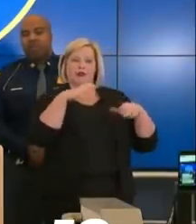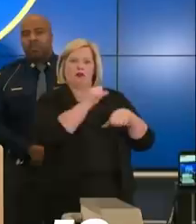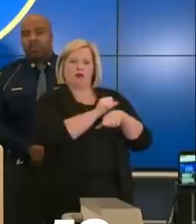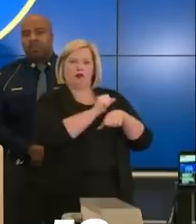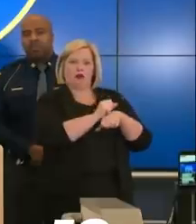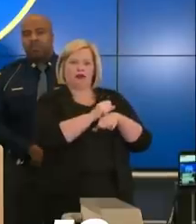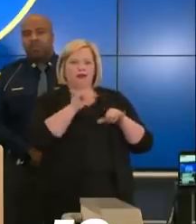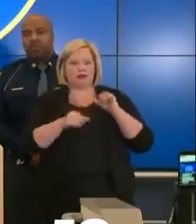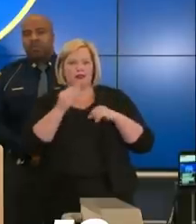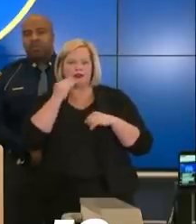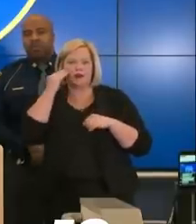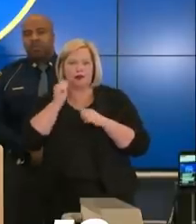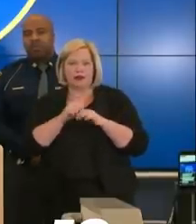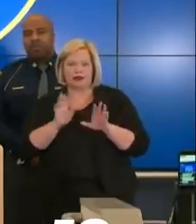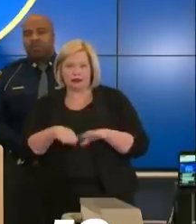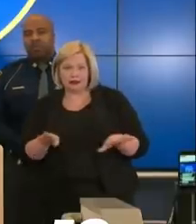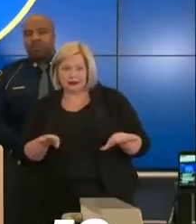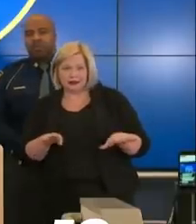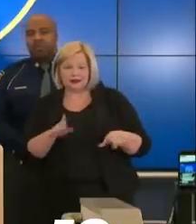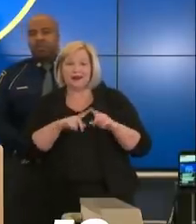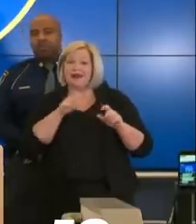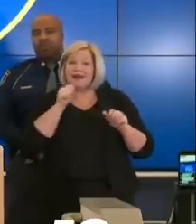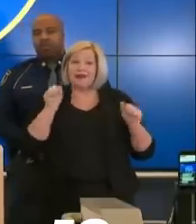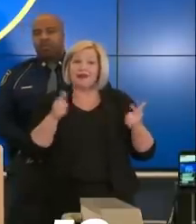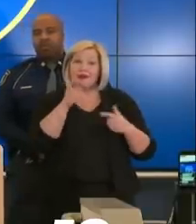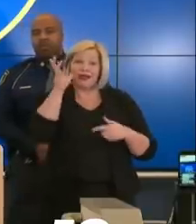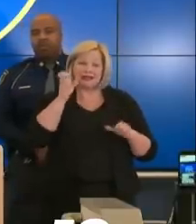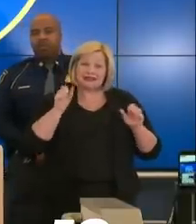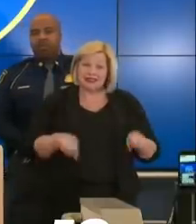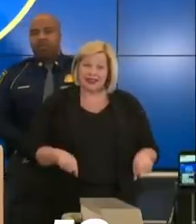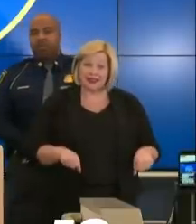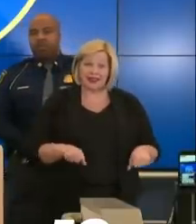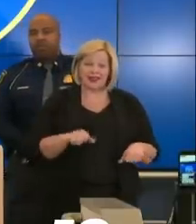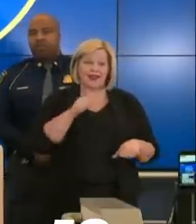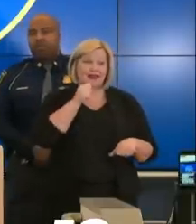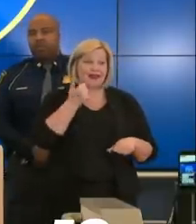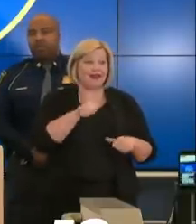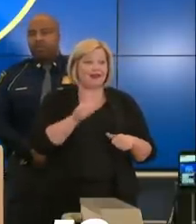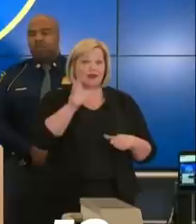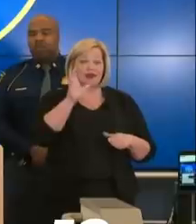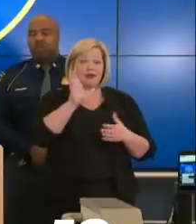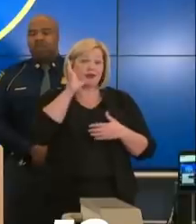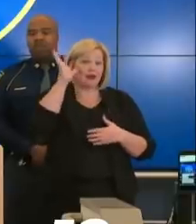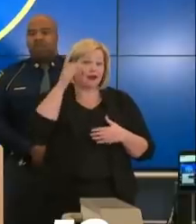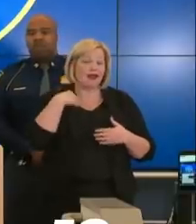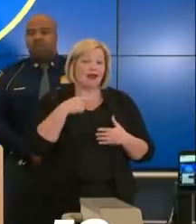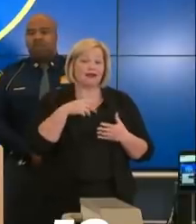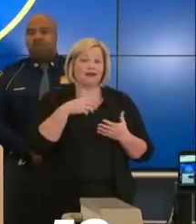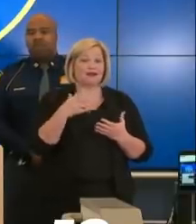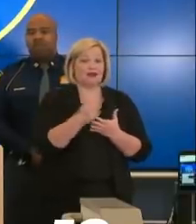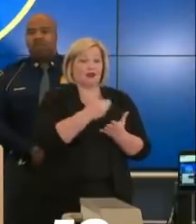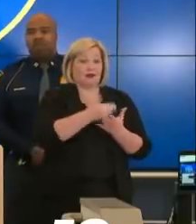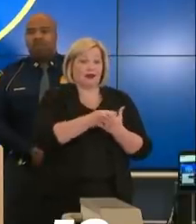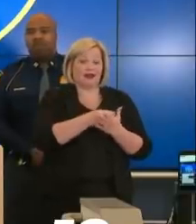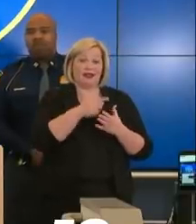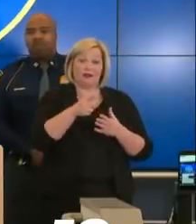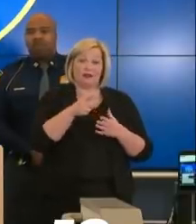not every parent will have the ability to do so. Not every parent has paid leave, though I think they